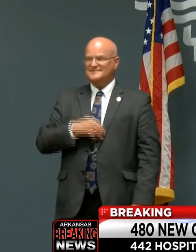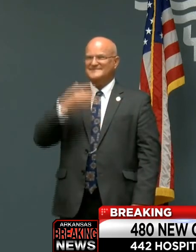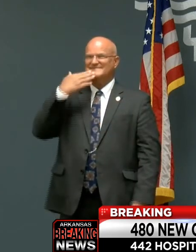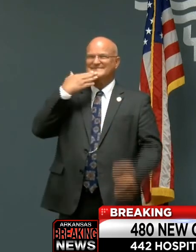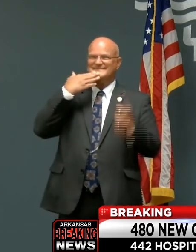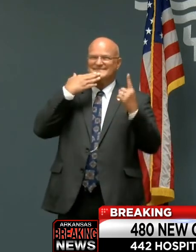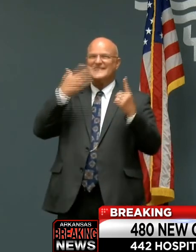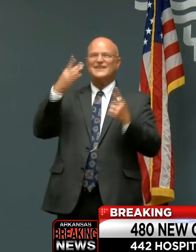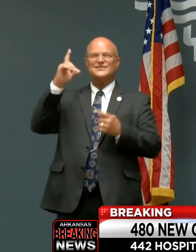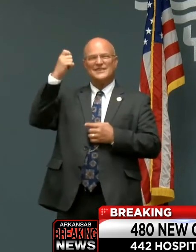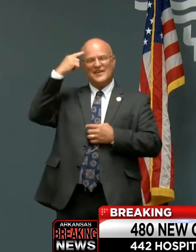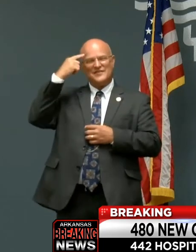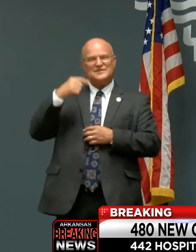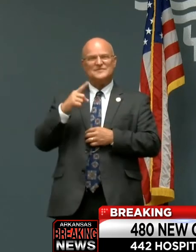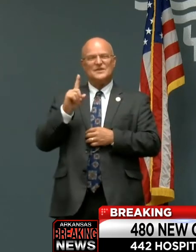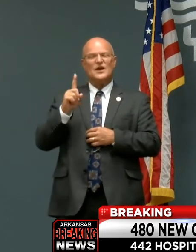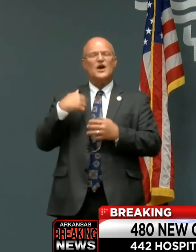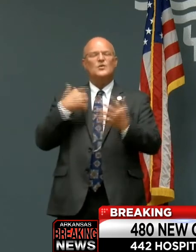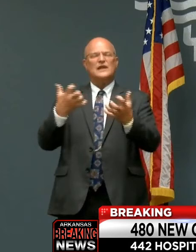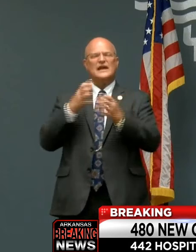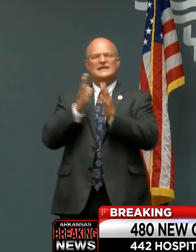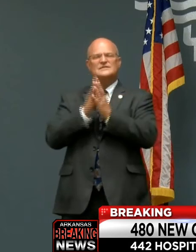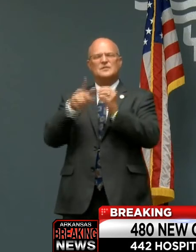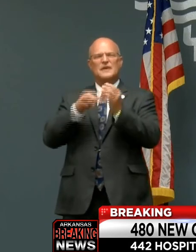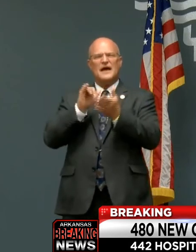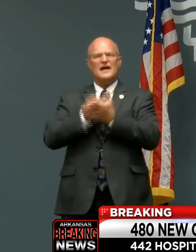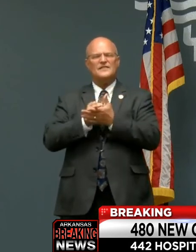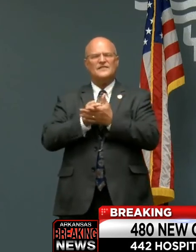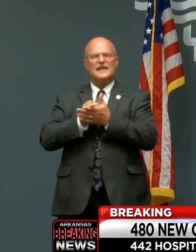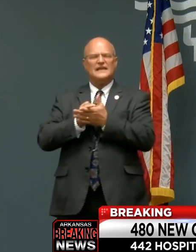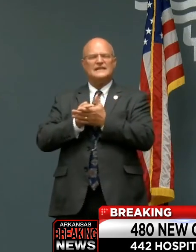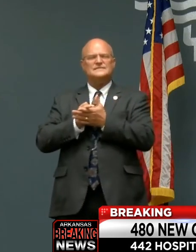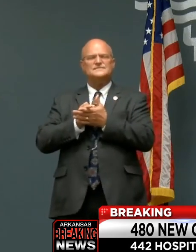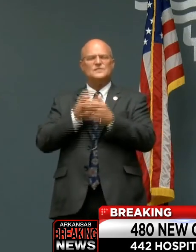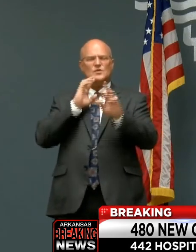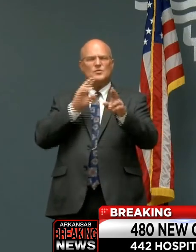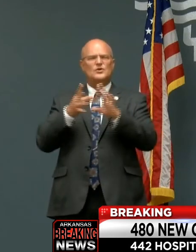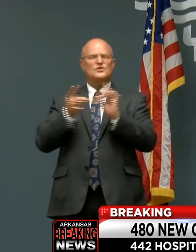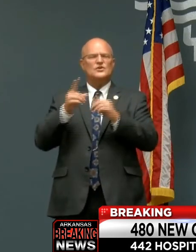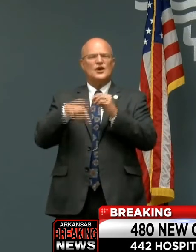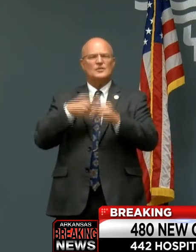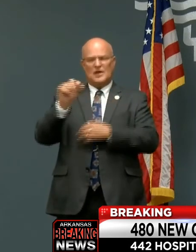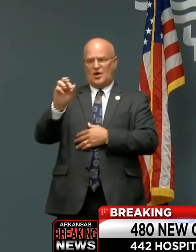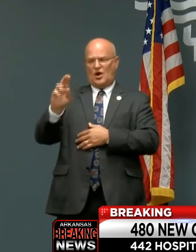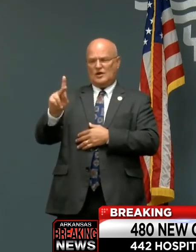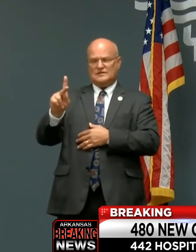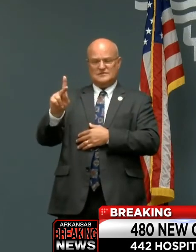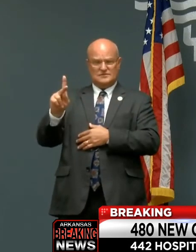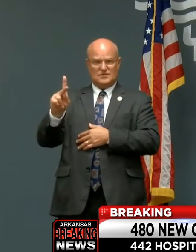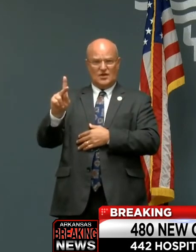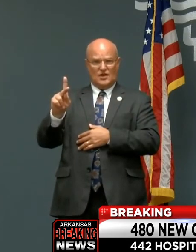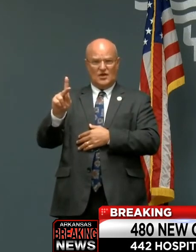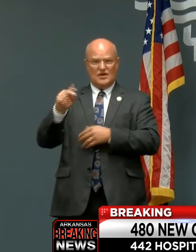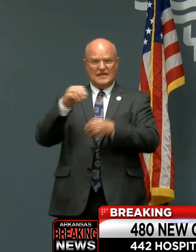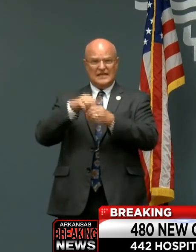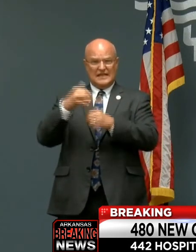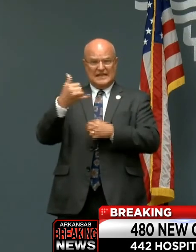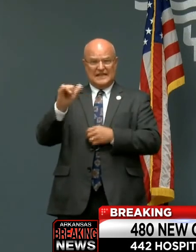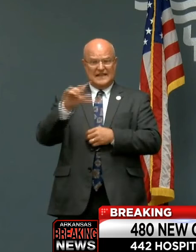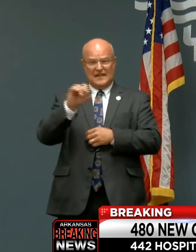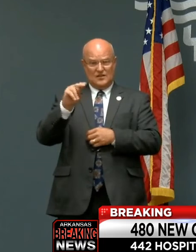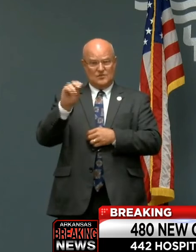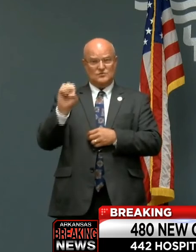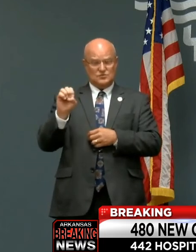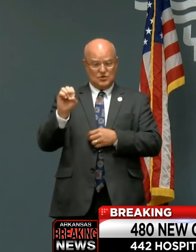Thank you, Governor. Wanted to ask you about that report. I know you talked about Arkansas moving into the yellow